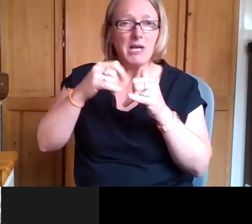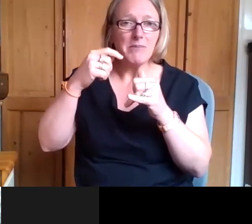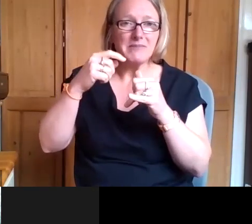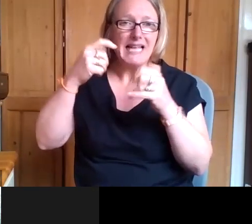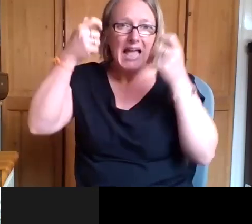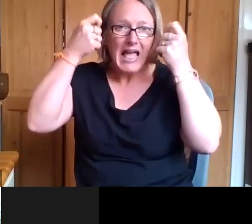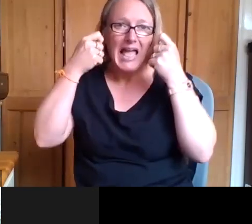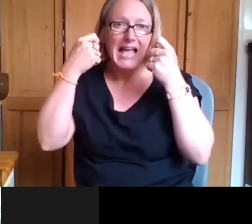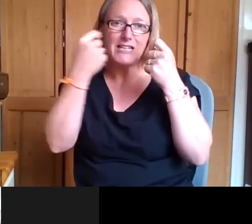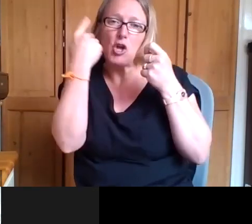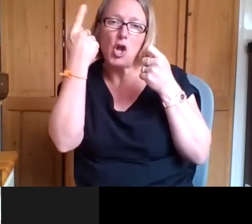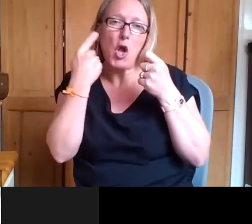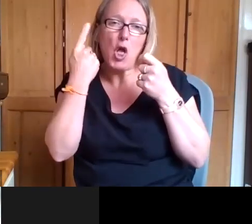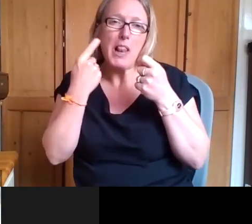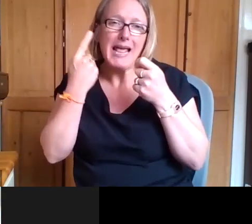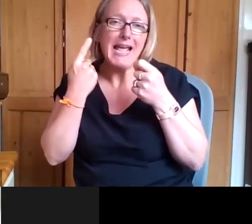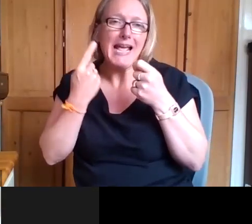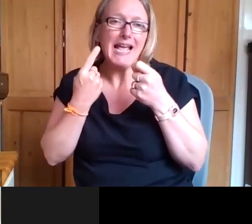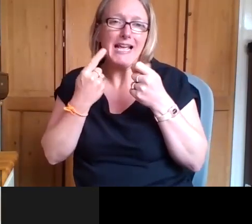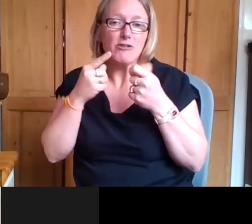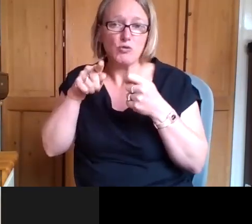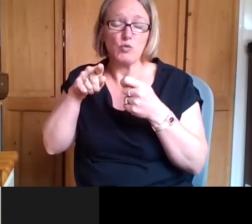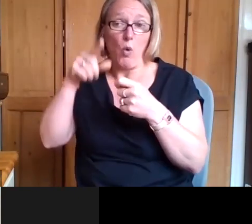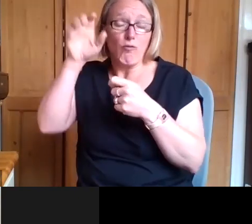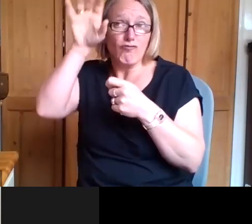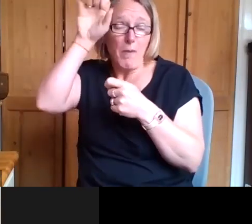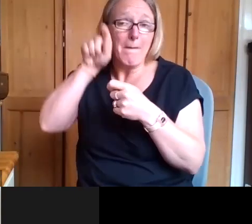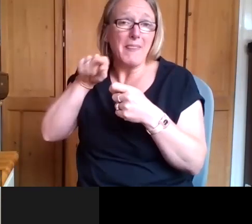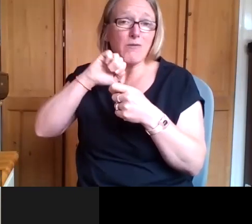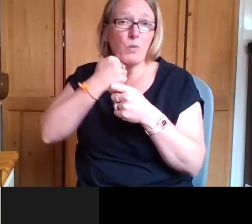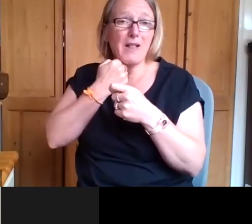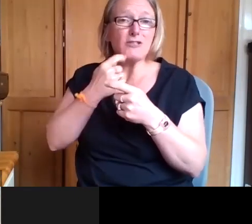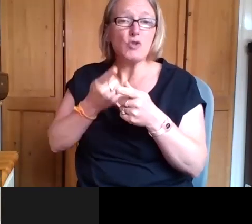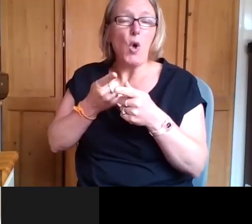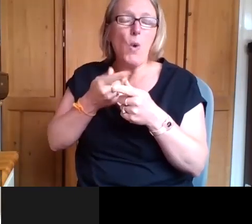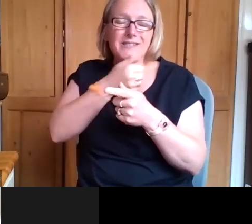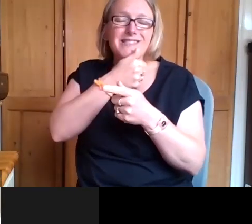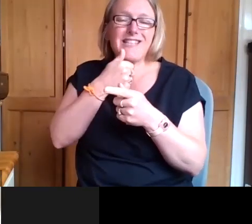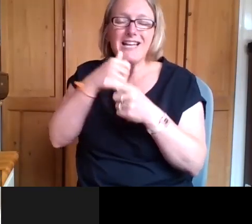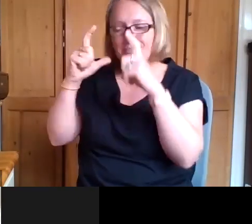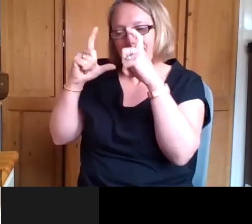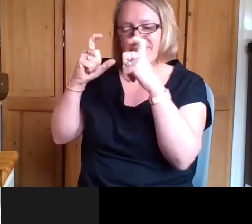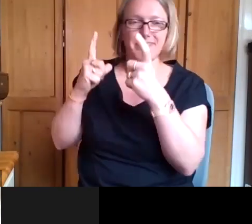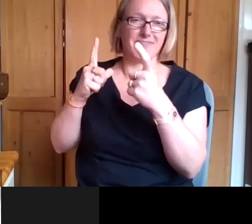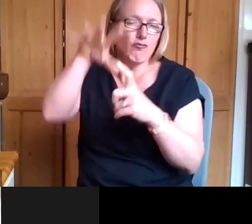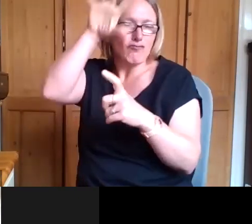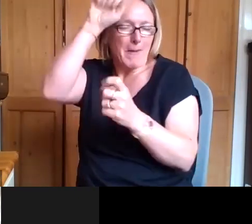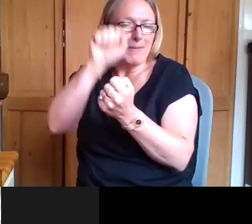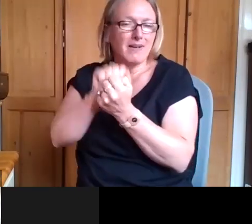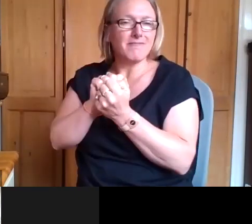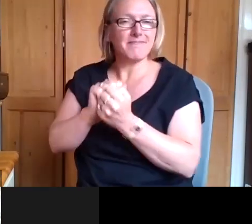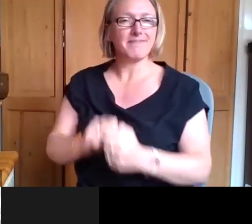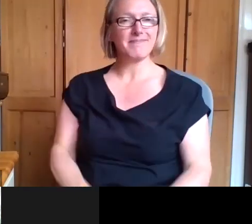that's something that you probably won't remember when they're a little bit older. So it's a nice thing to have as a